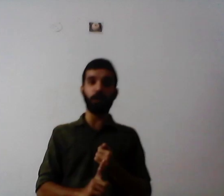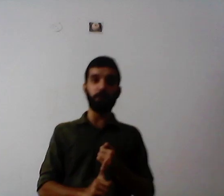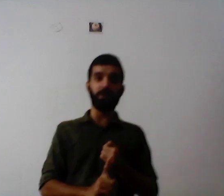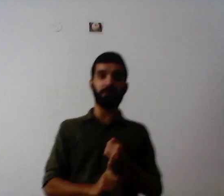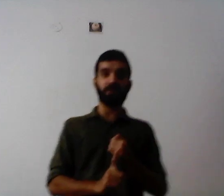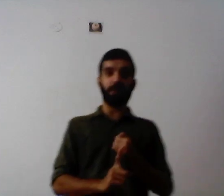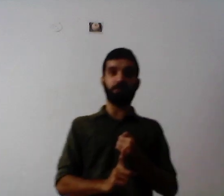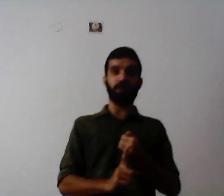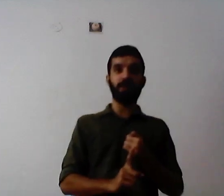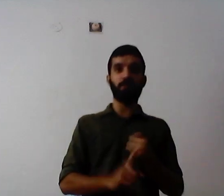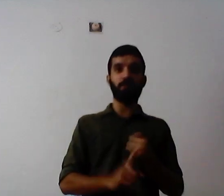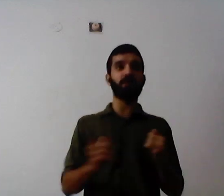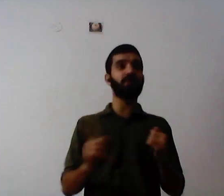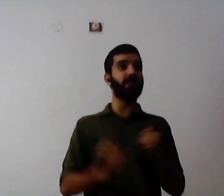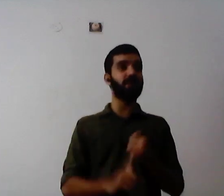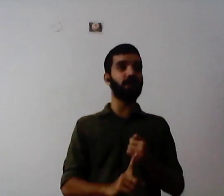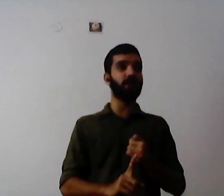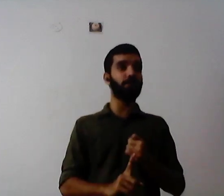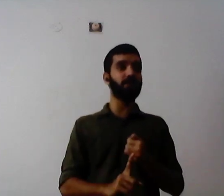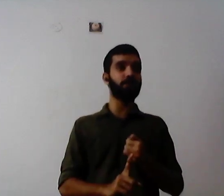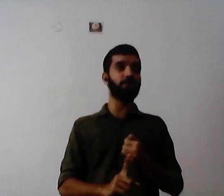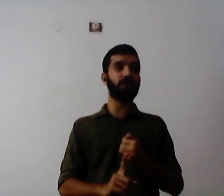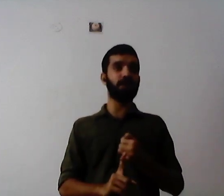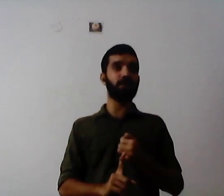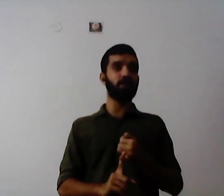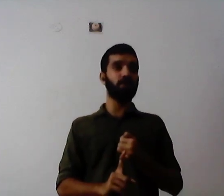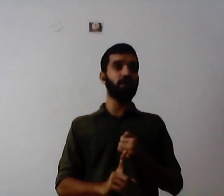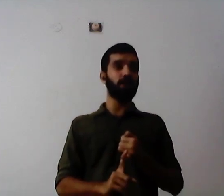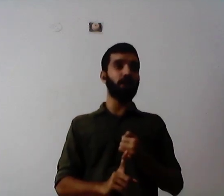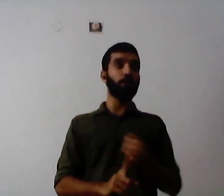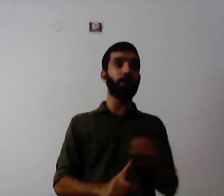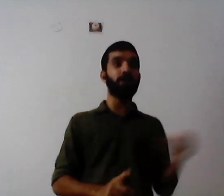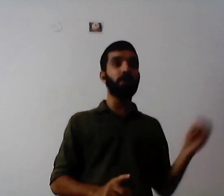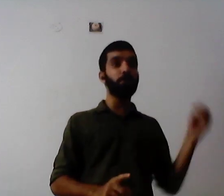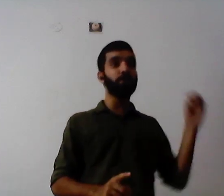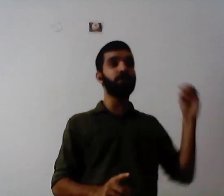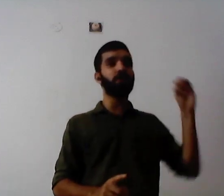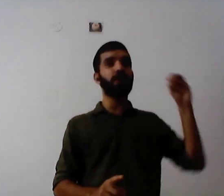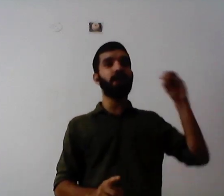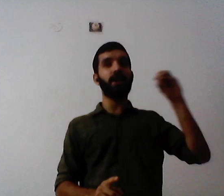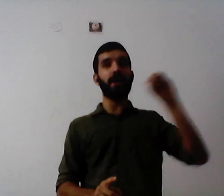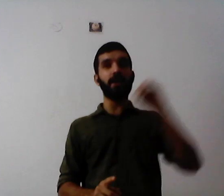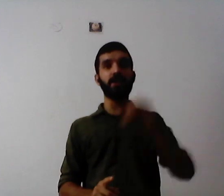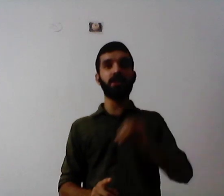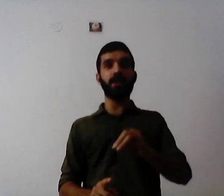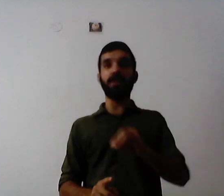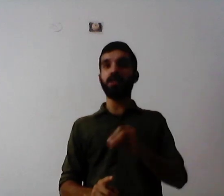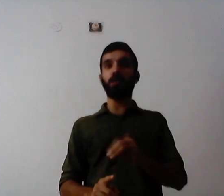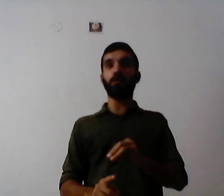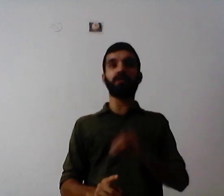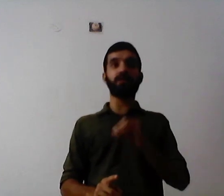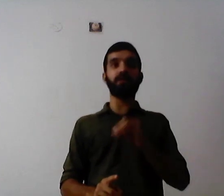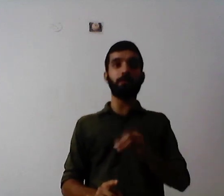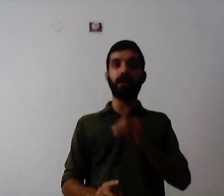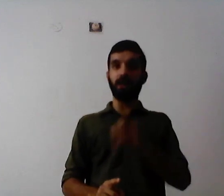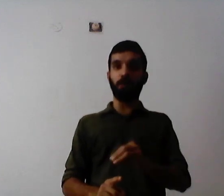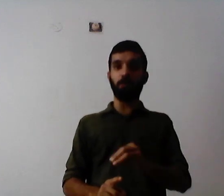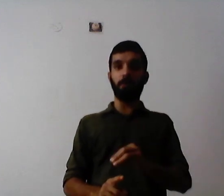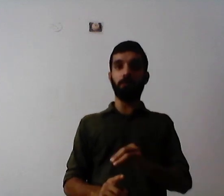equilibrium chapter, right? What does Le Chatelier principle say? You introduce any change into a system at equilibrium,